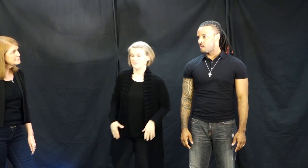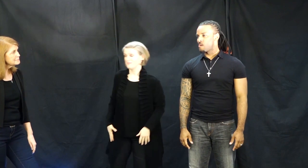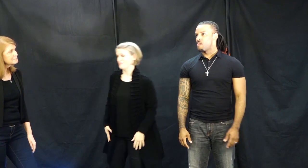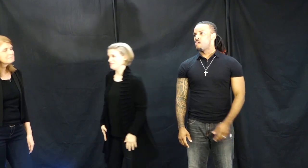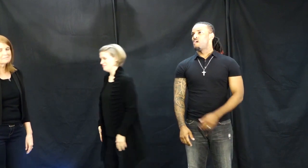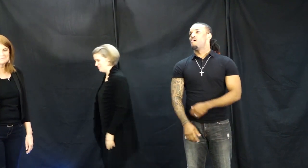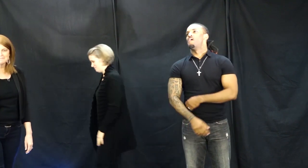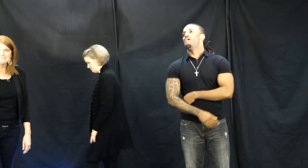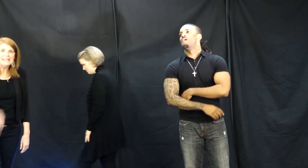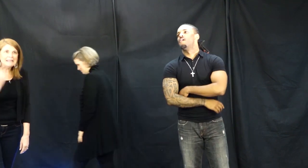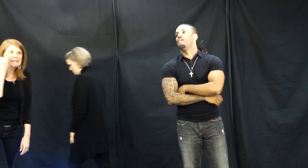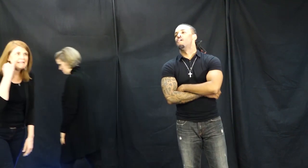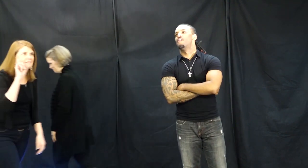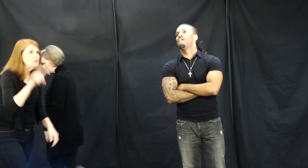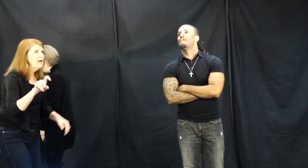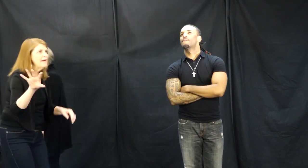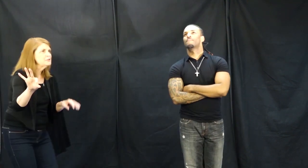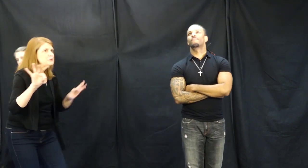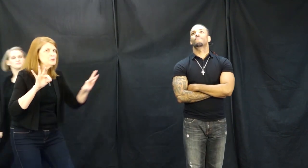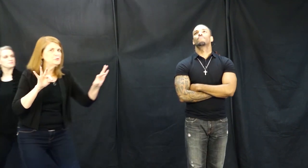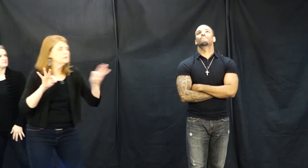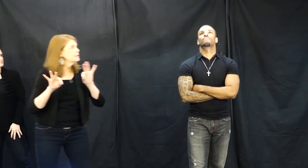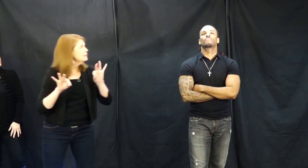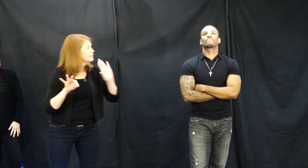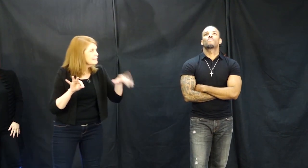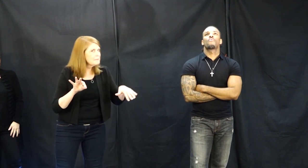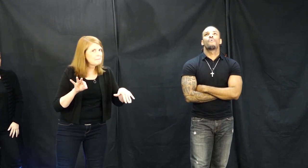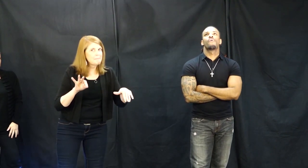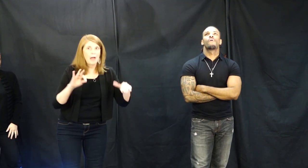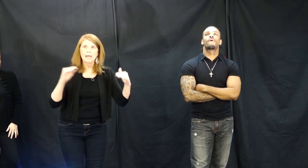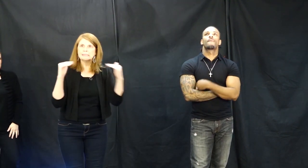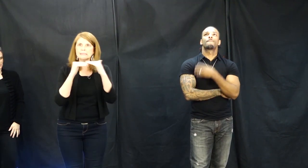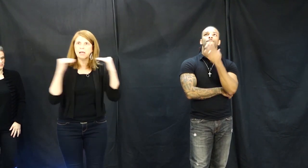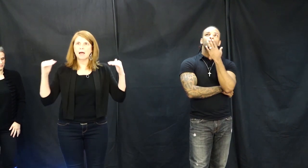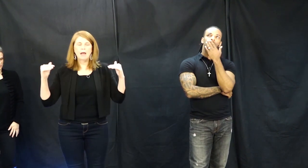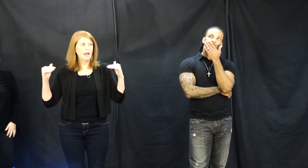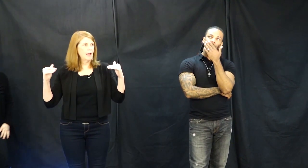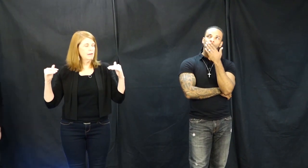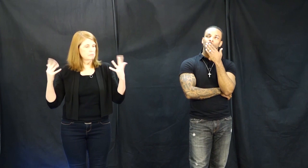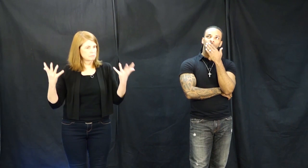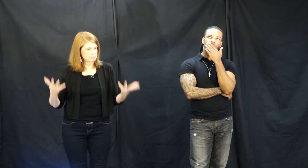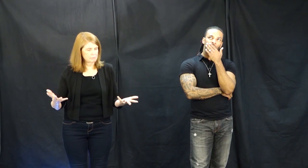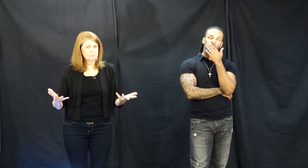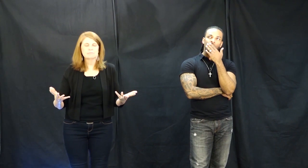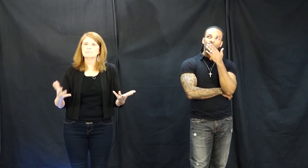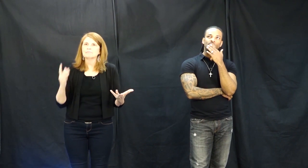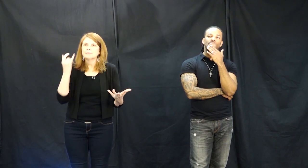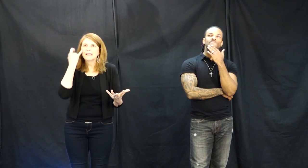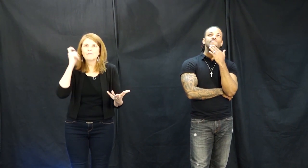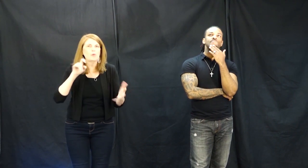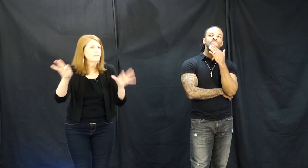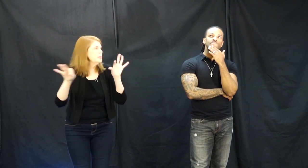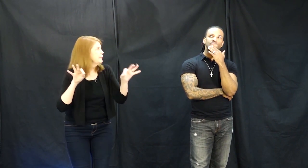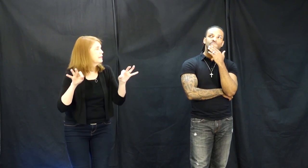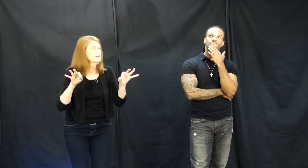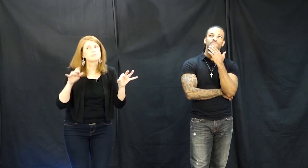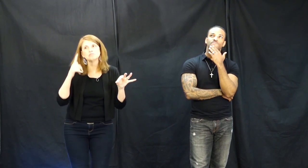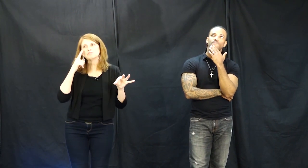if you had to choose, if you had to choose, It's a tie. if you had to choose, if you had to choose, It's up to the delegates. if you had